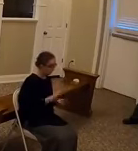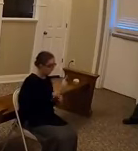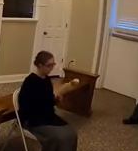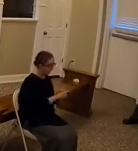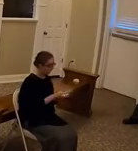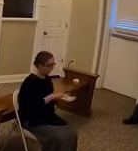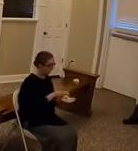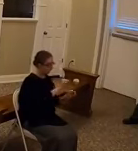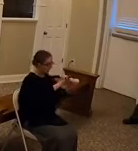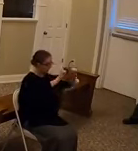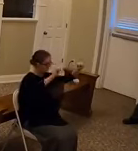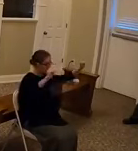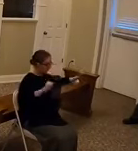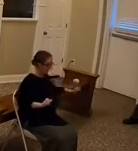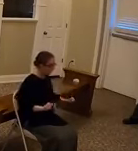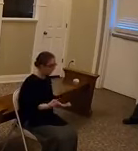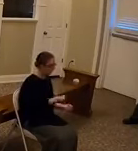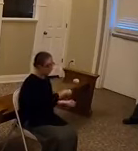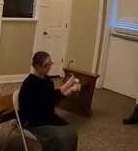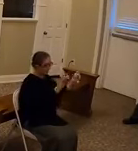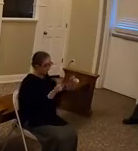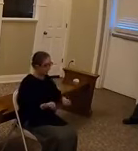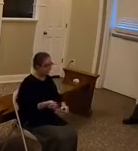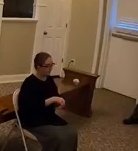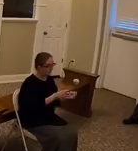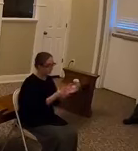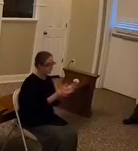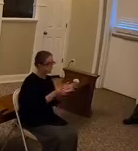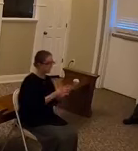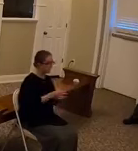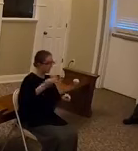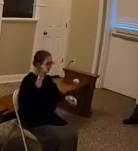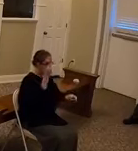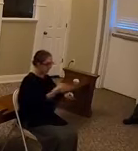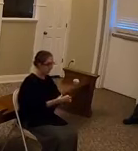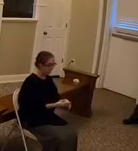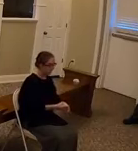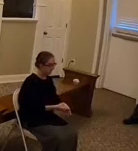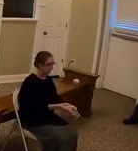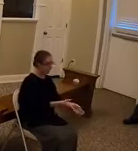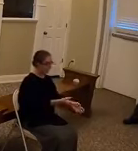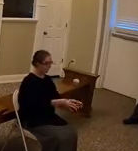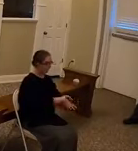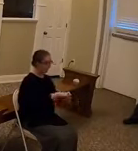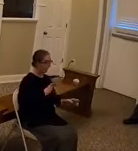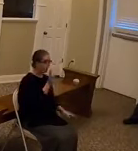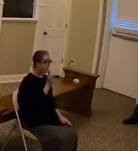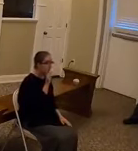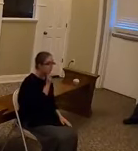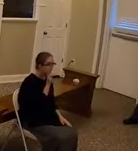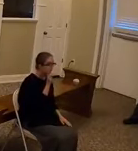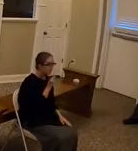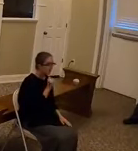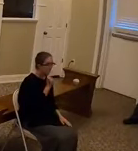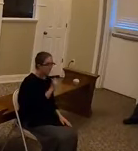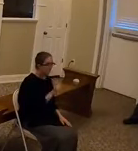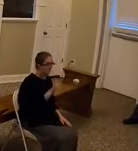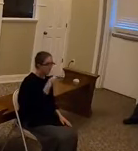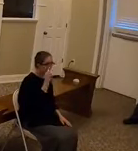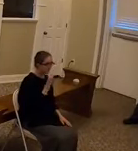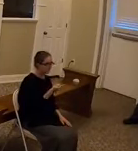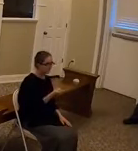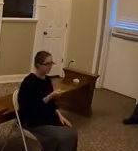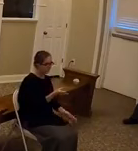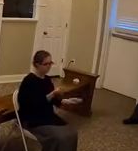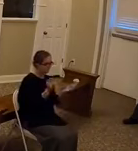you get up from that altar, we'll baptize you in Jesus' name and you'll come out of that water. Amen. I'm not going to say you're going